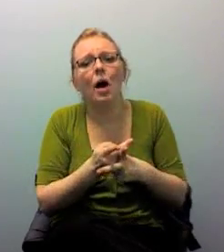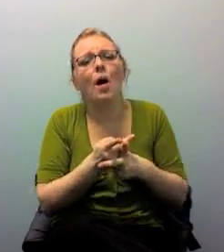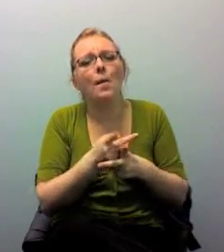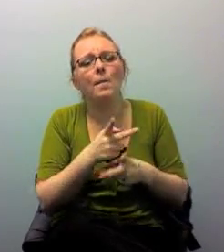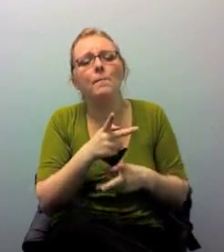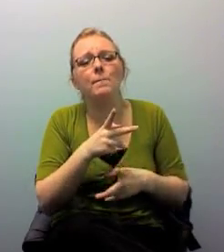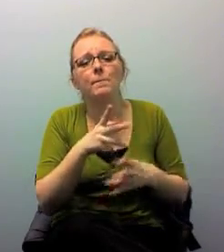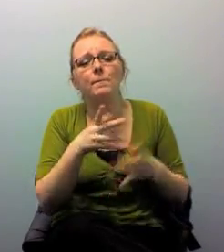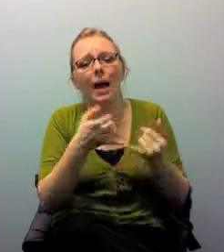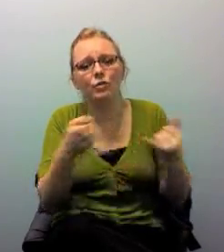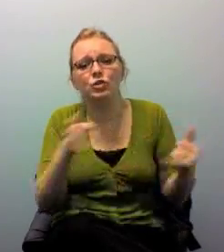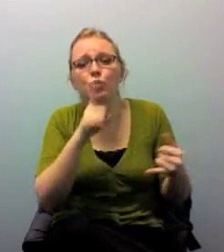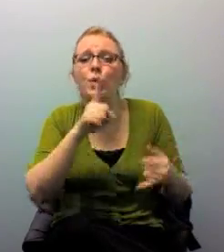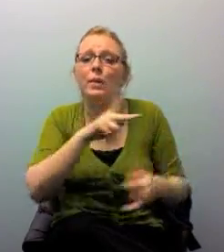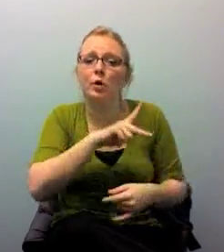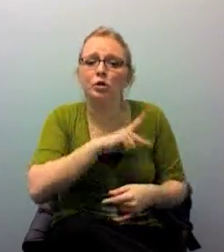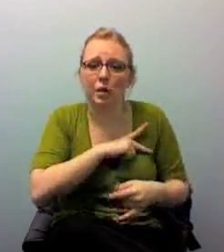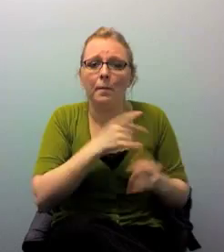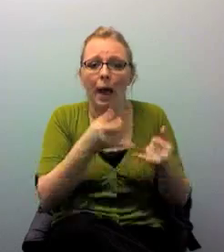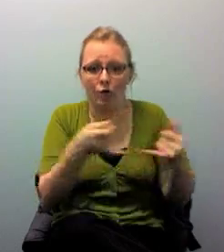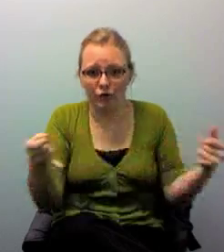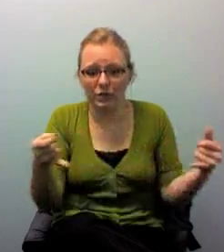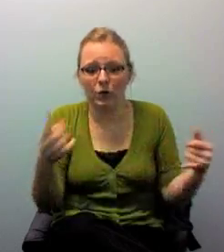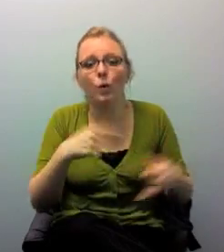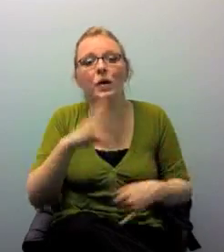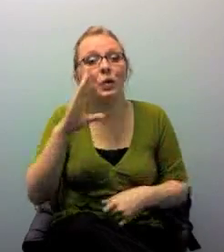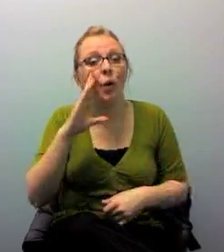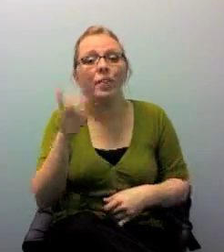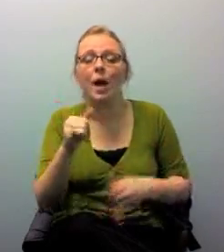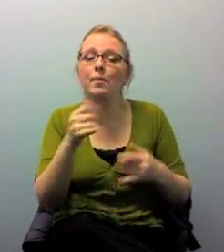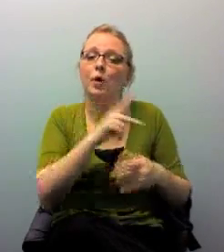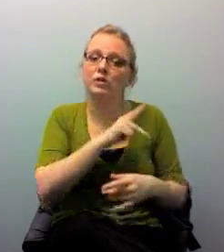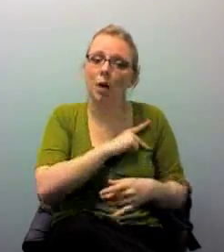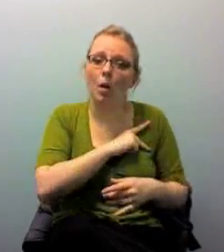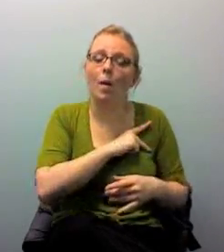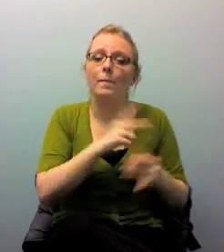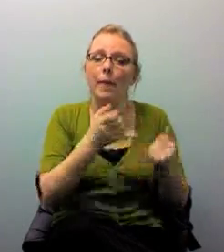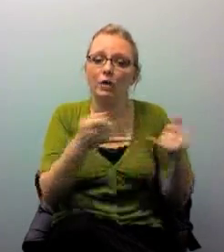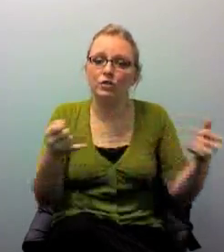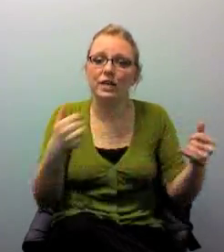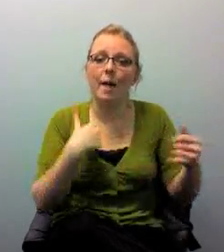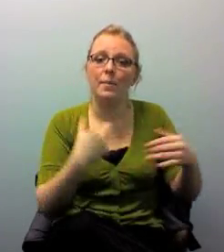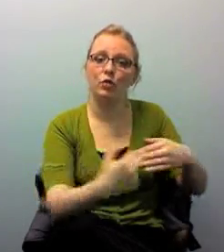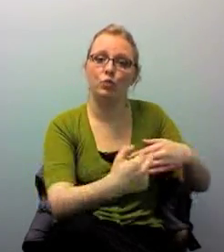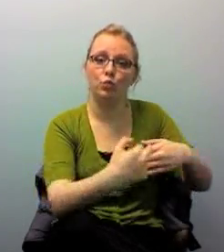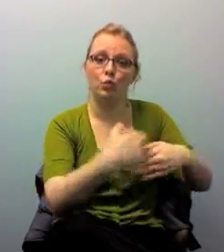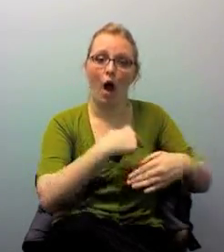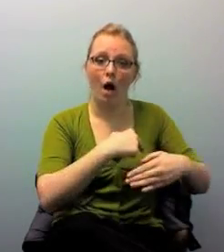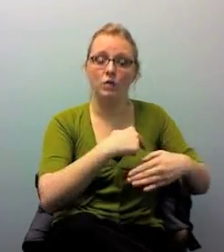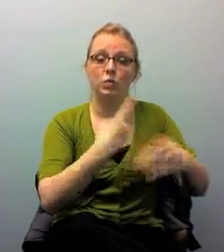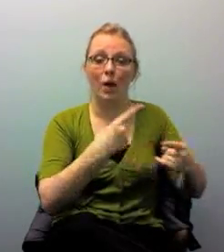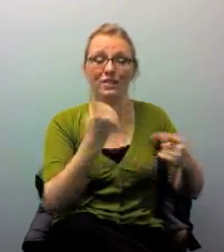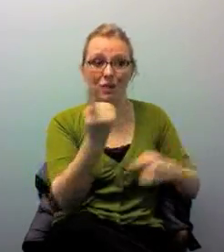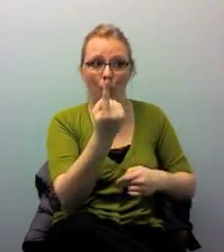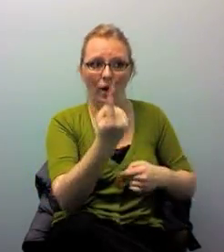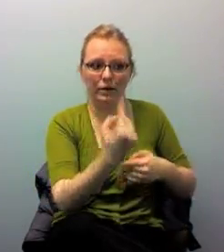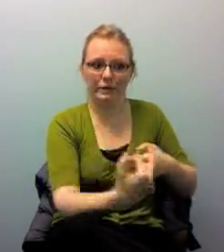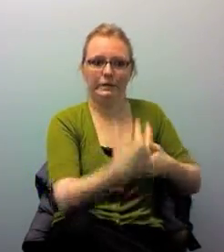personal boundaries. We know that personal boundaries have been crossed when somebody gets too close, either with their